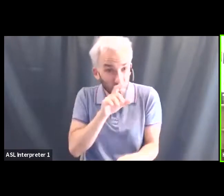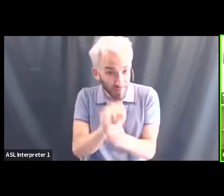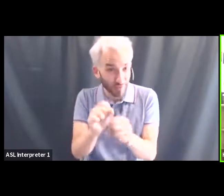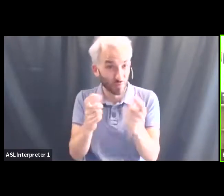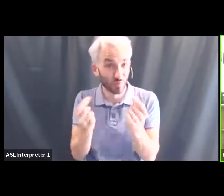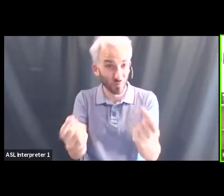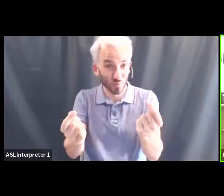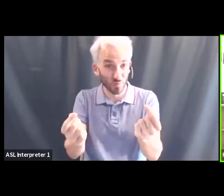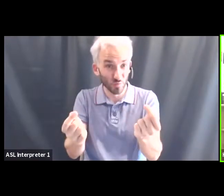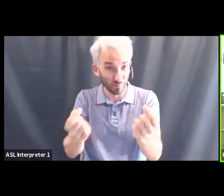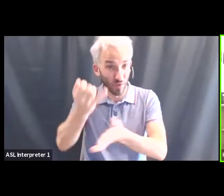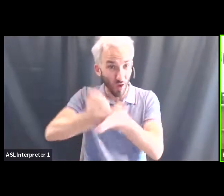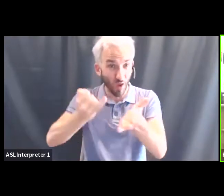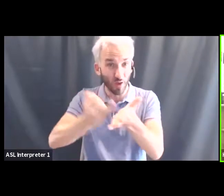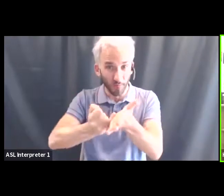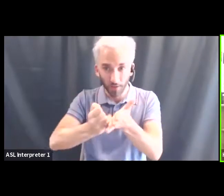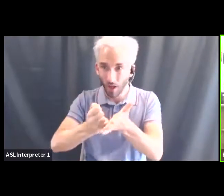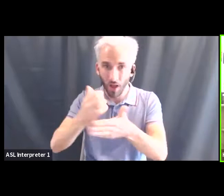art.